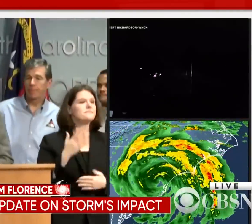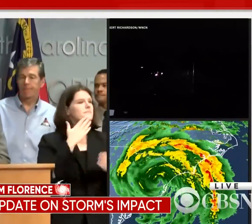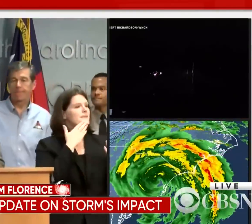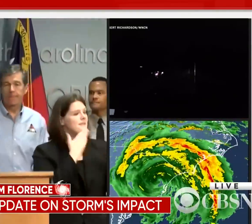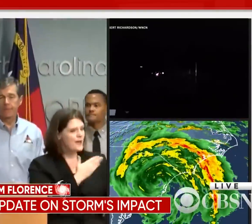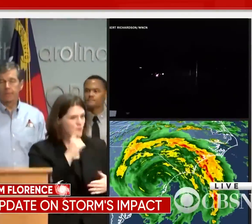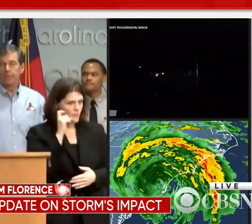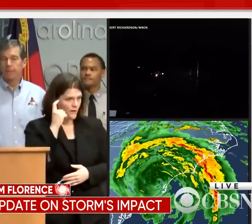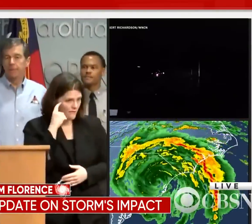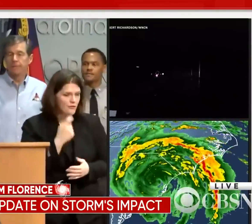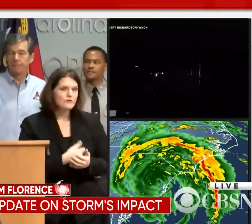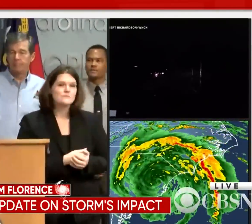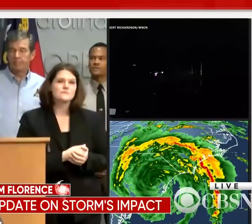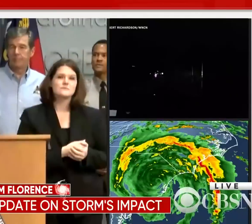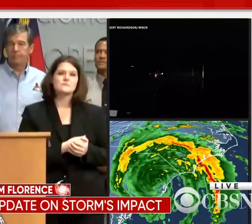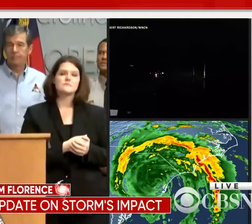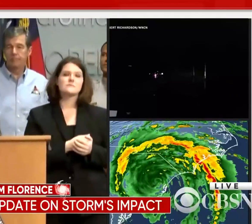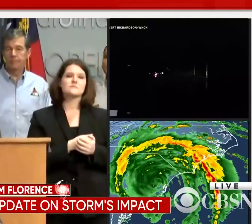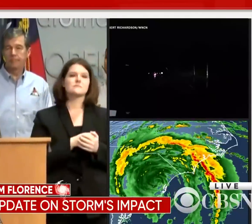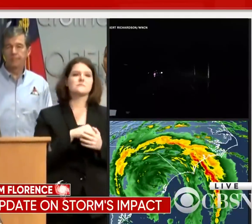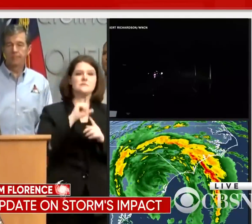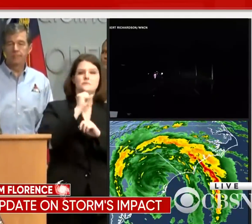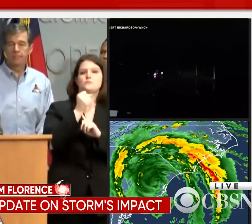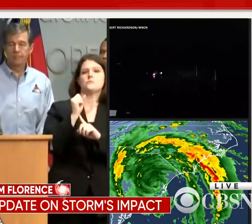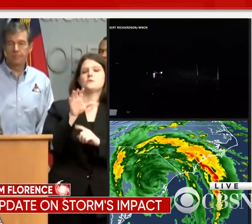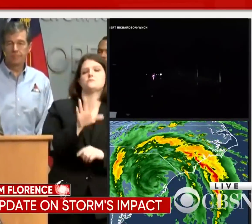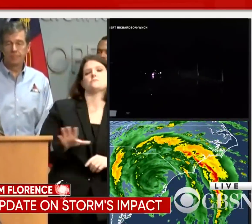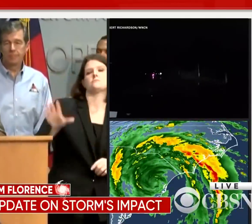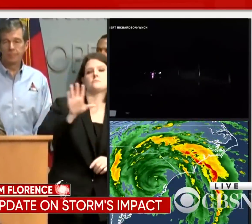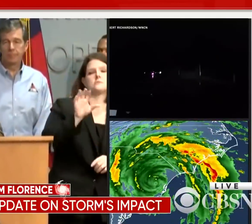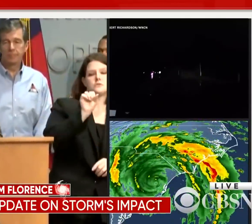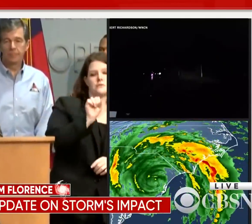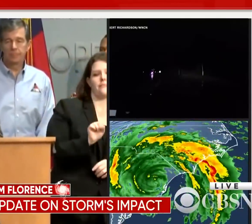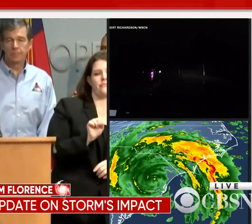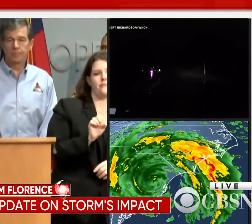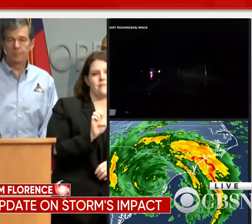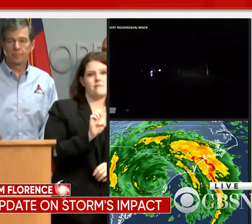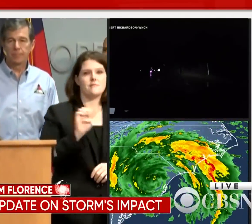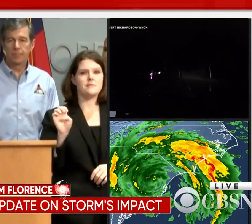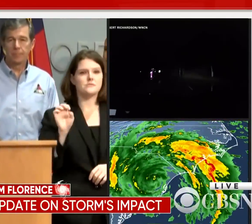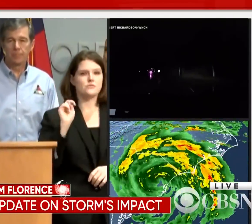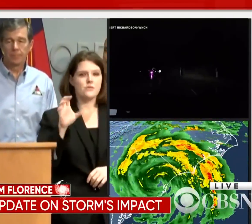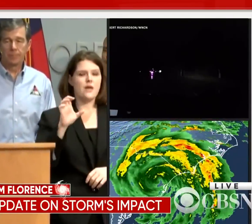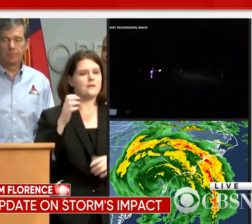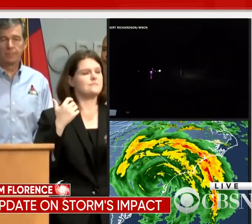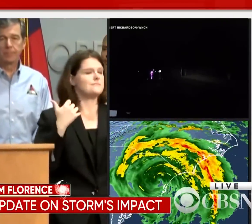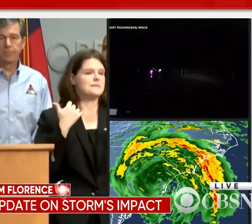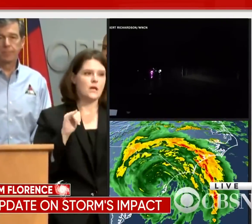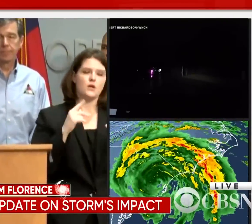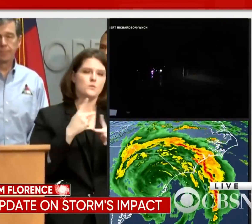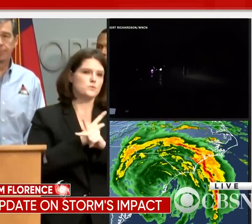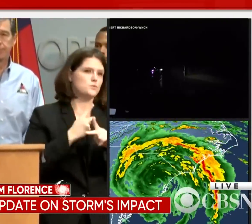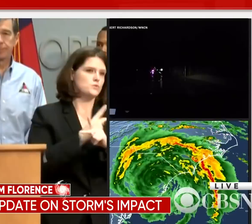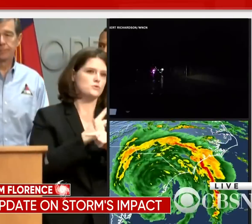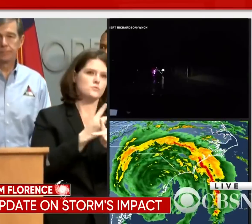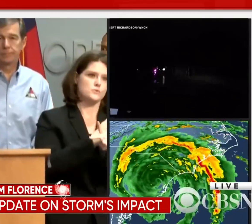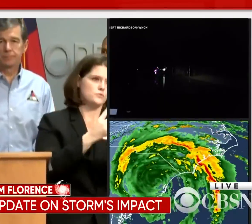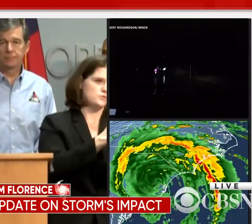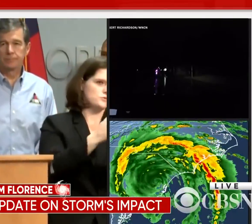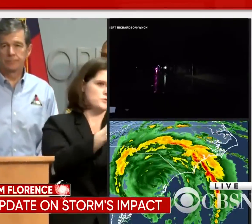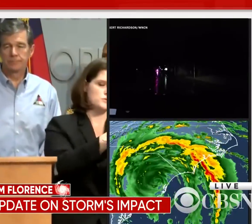Thank you, Governor. Conditions across southern and eastern North Carolina continue to worsen in